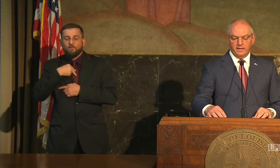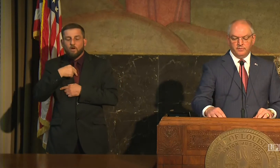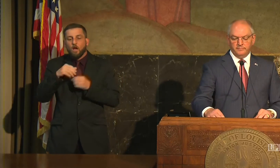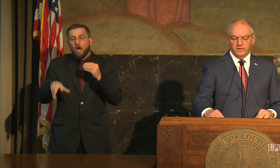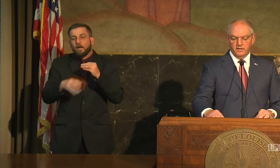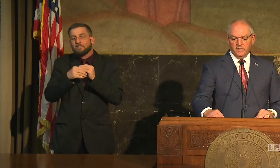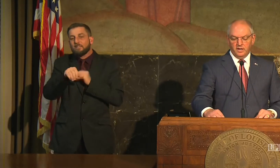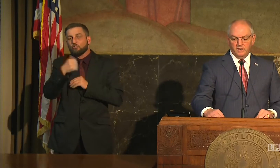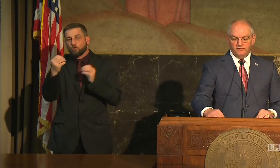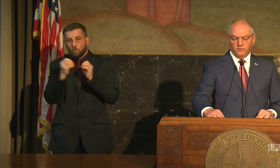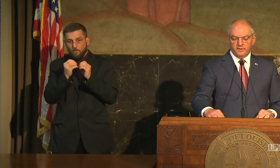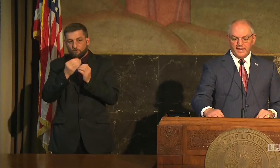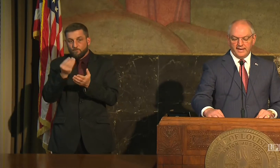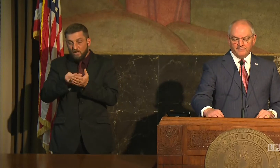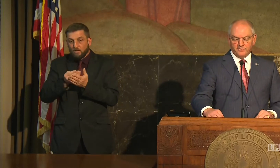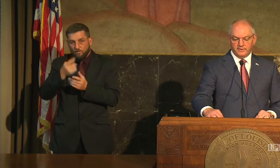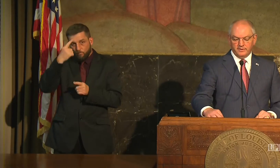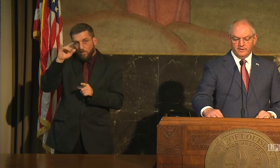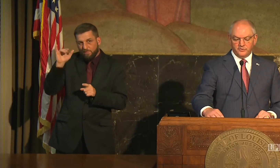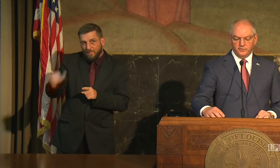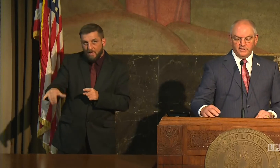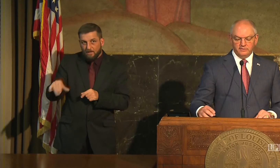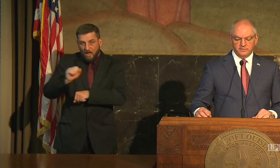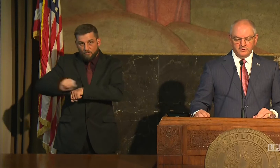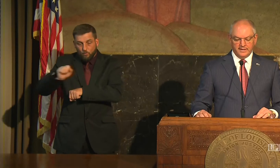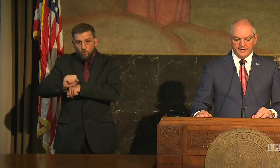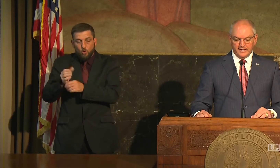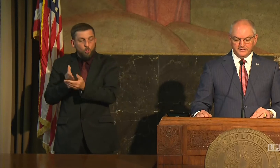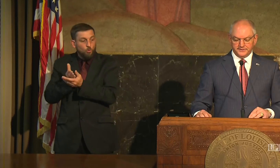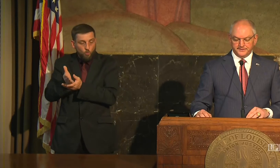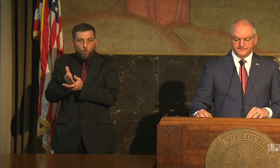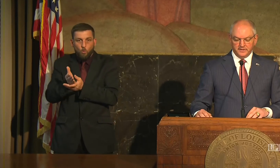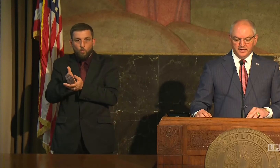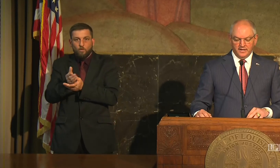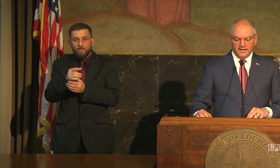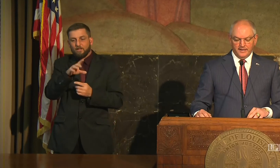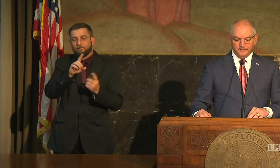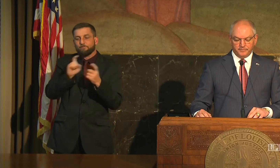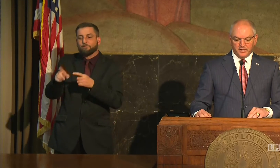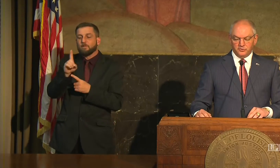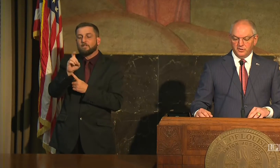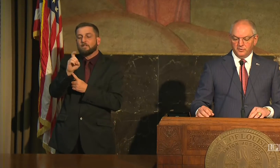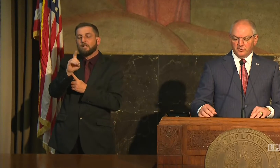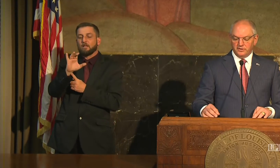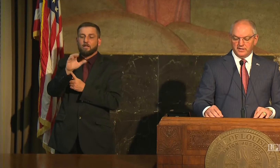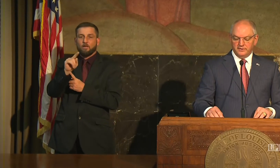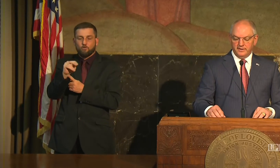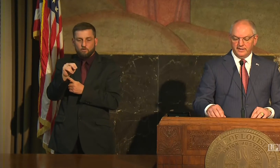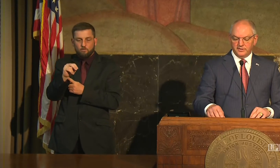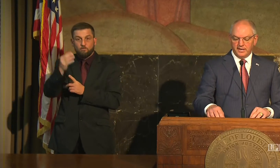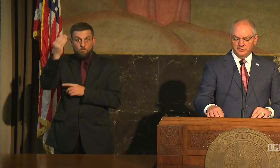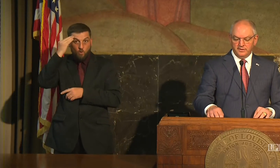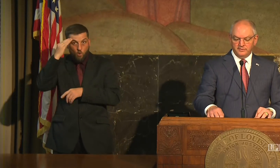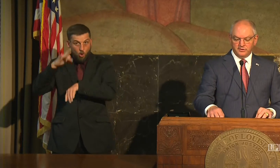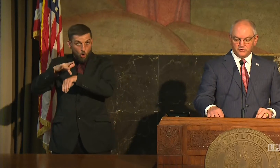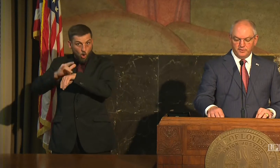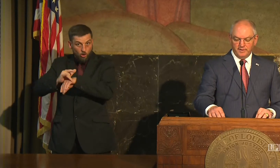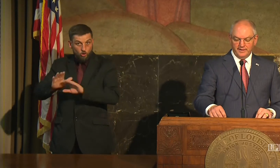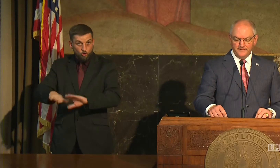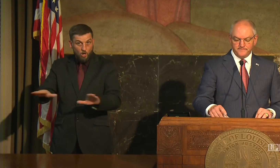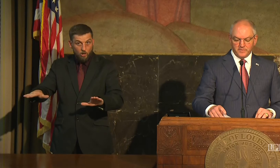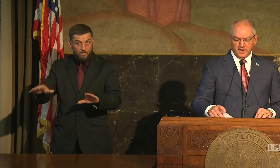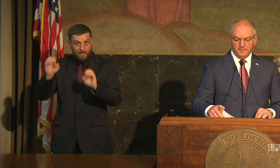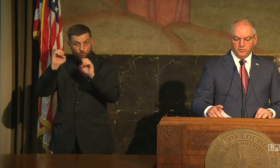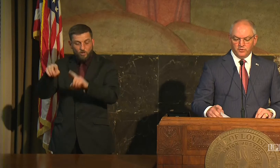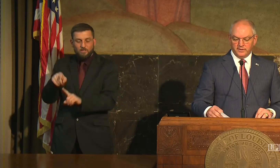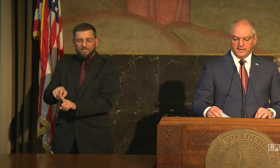funding available for that effort through these dedications. As you know, early childhood education is